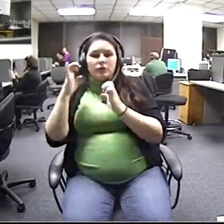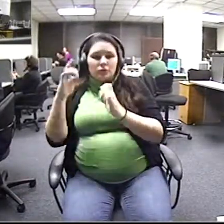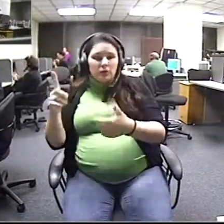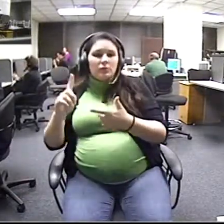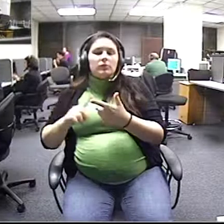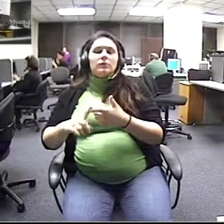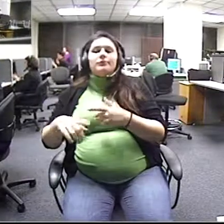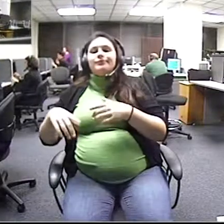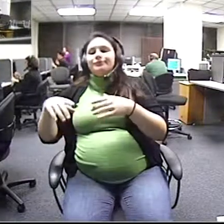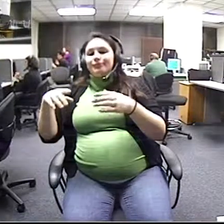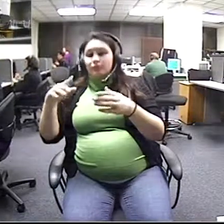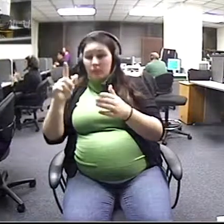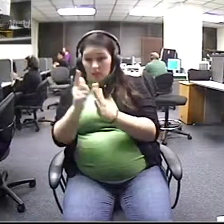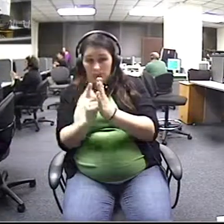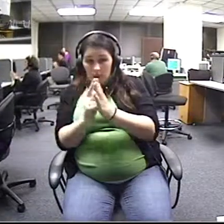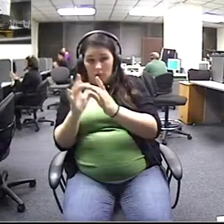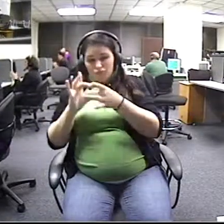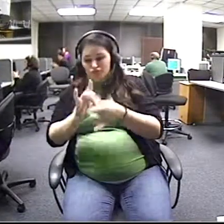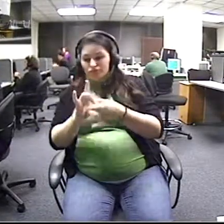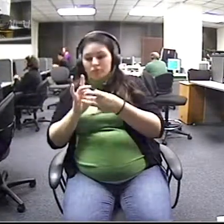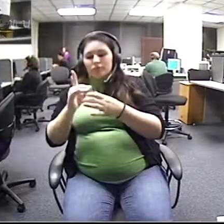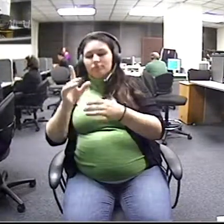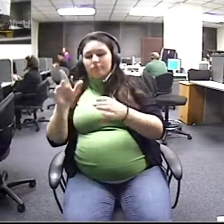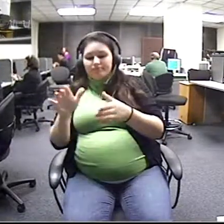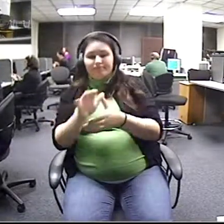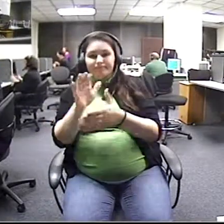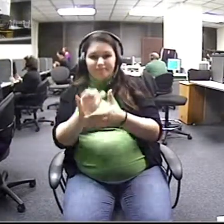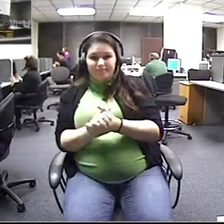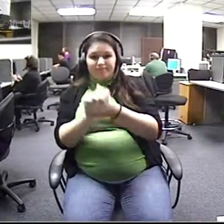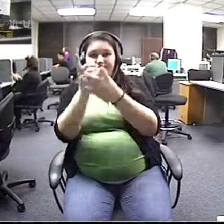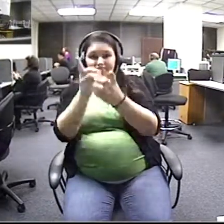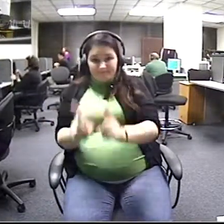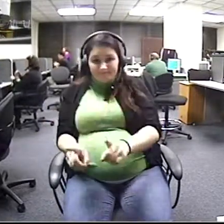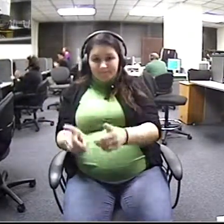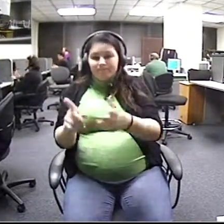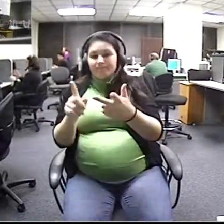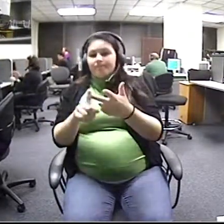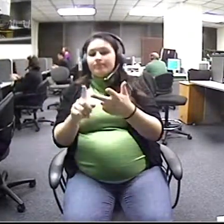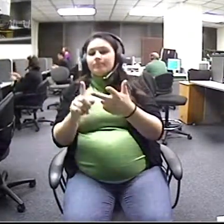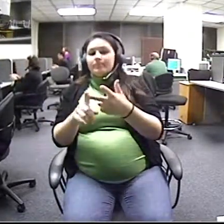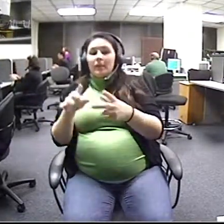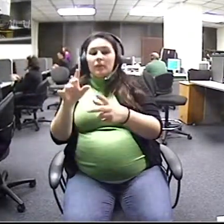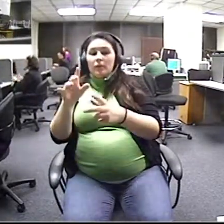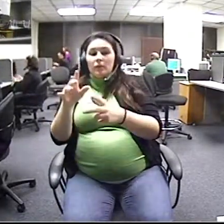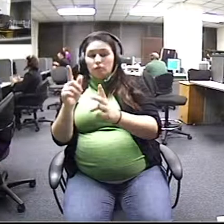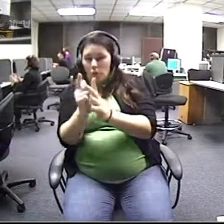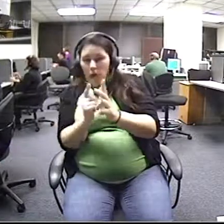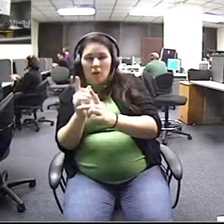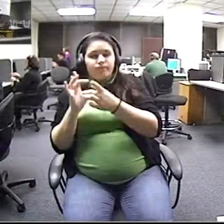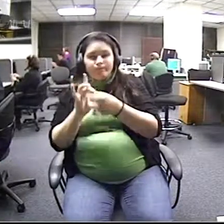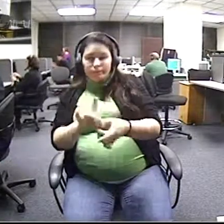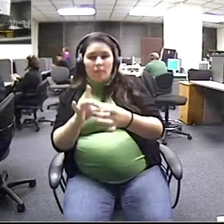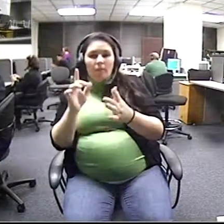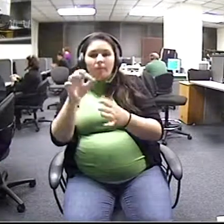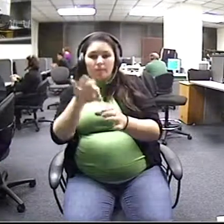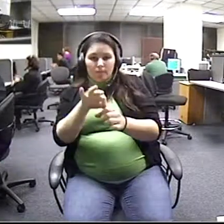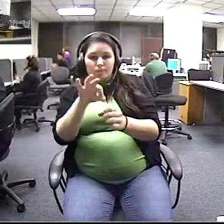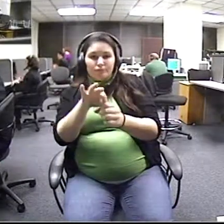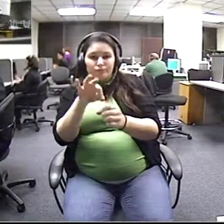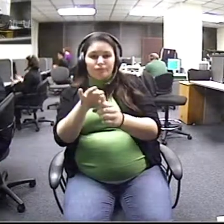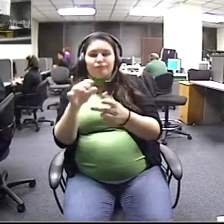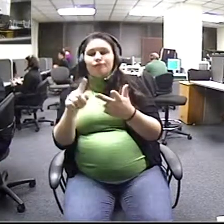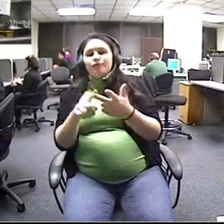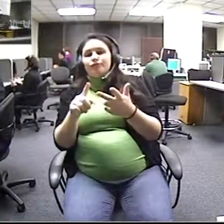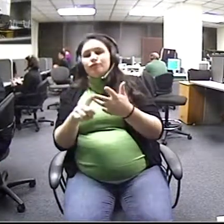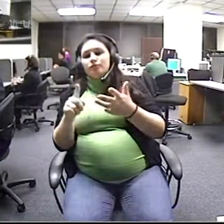on marriage and divorce, to establish voting qualifications, to provide for local